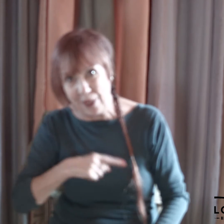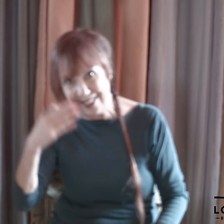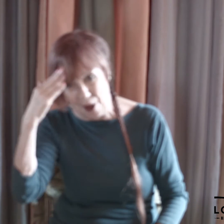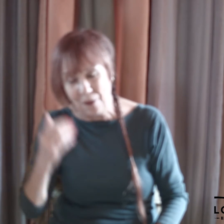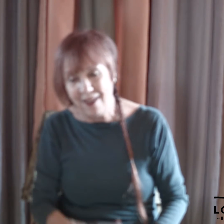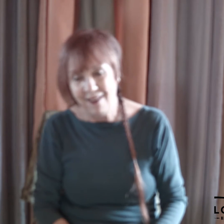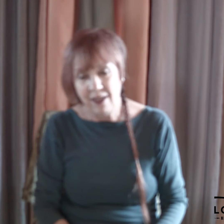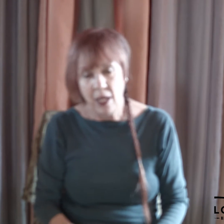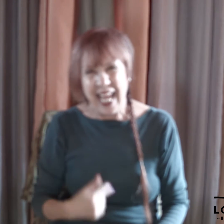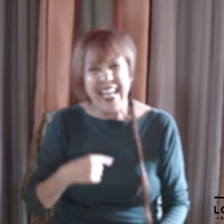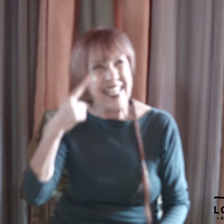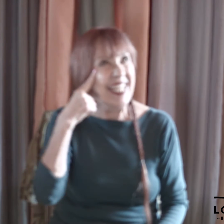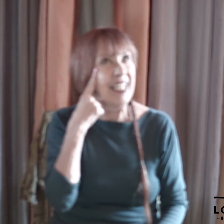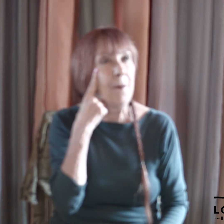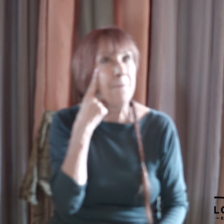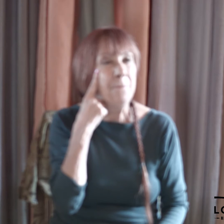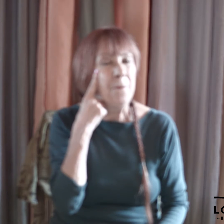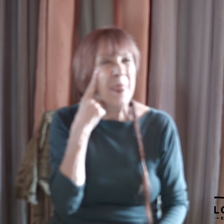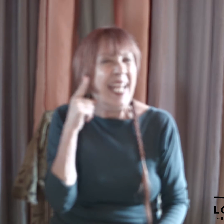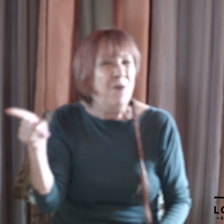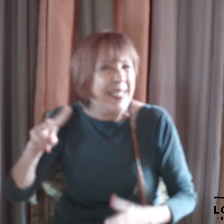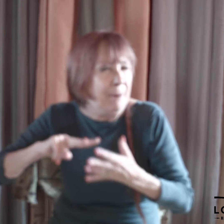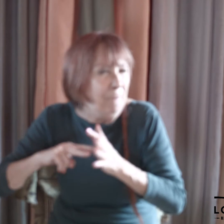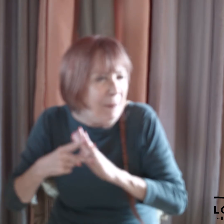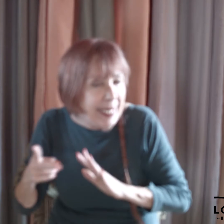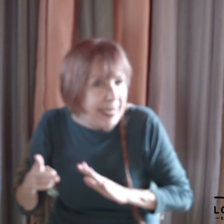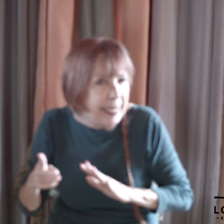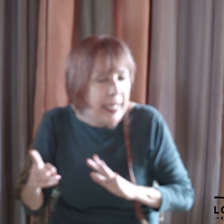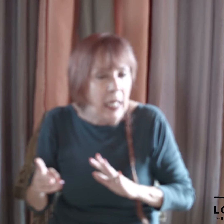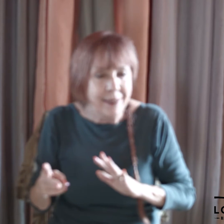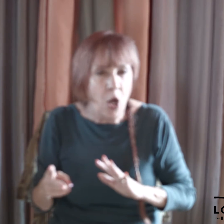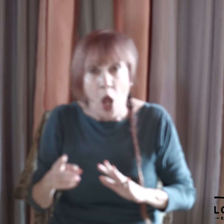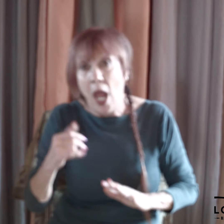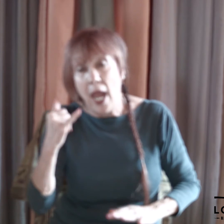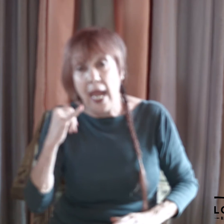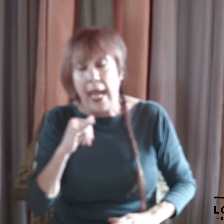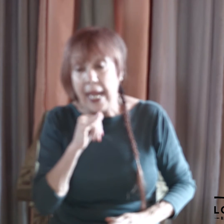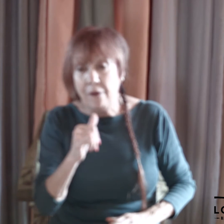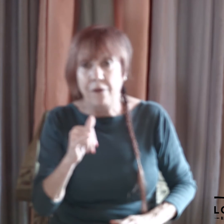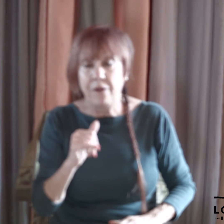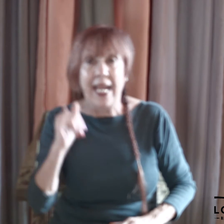that indicating that if we don't stop Medicare, which I think you indicated was his